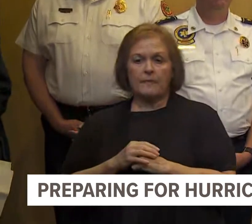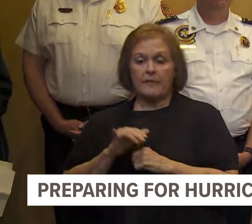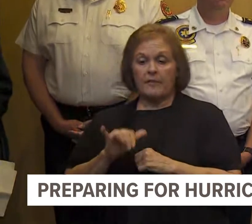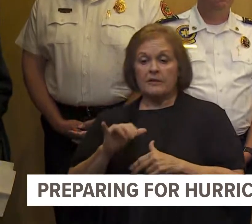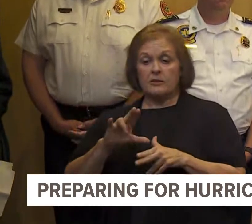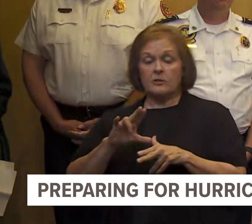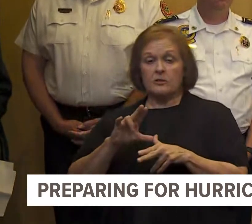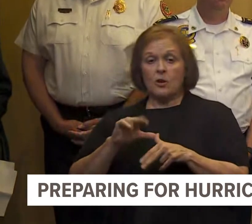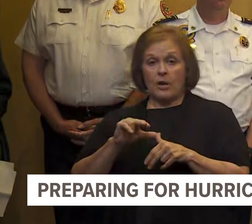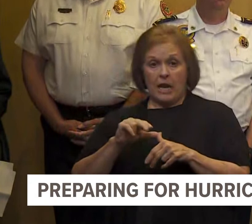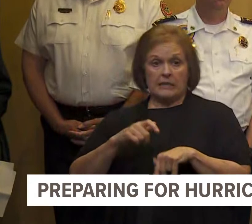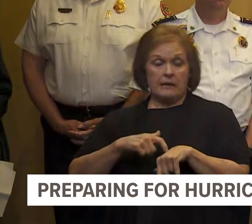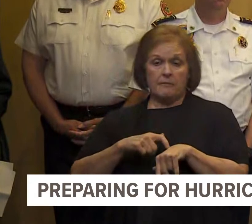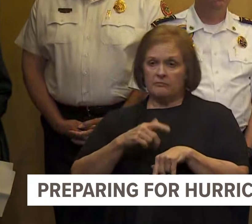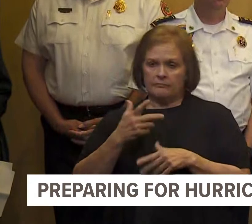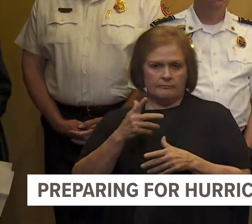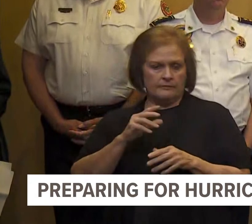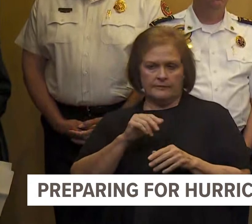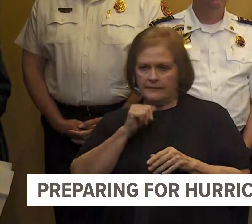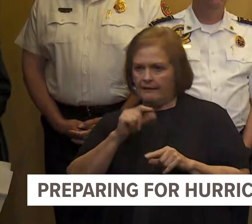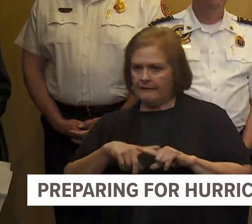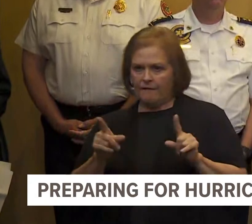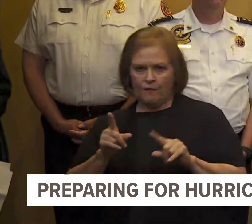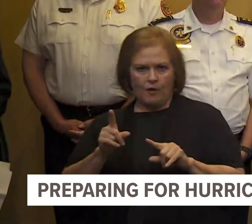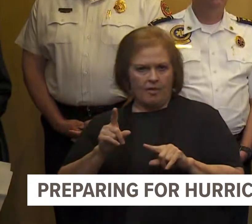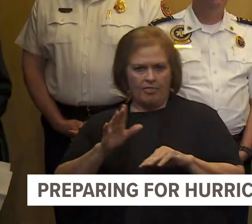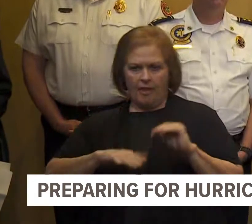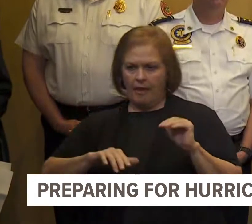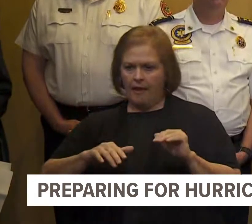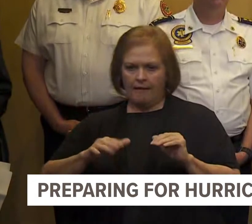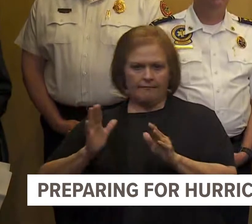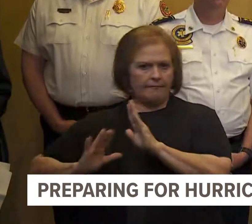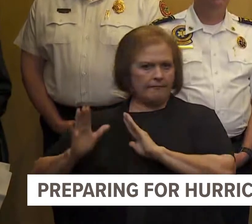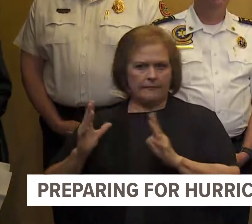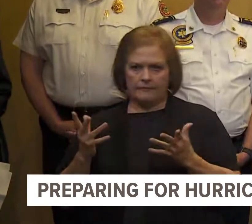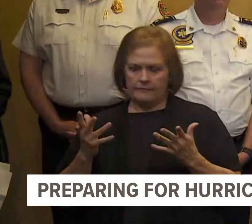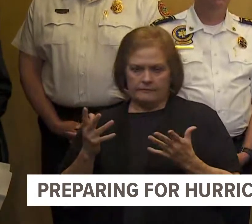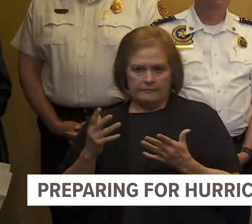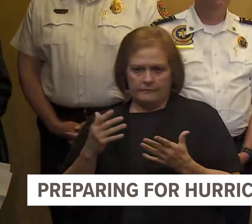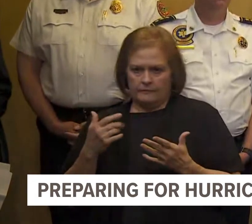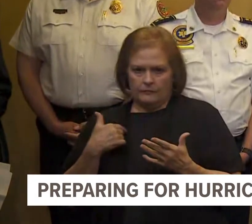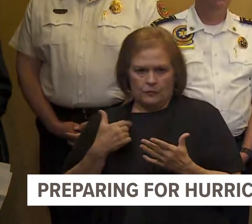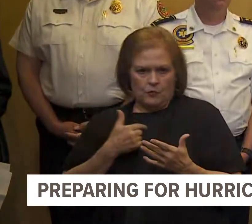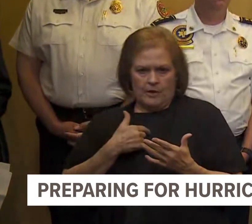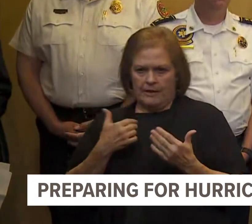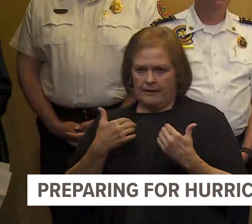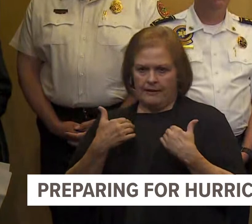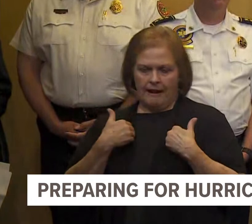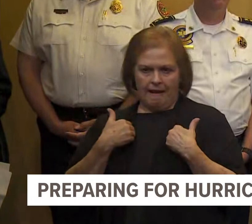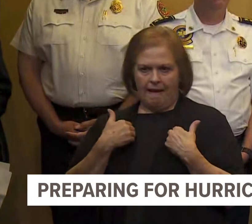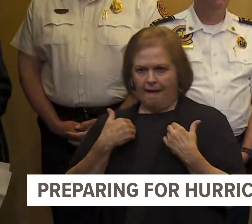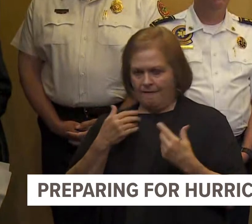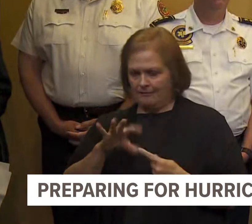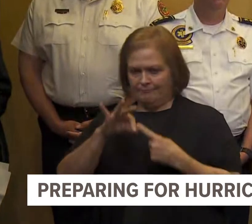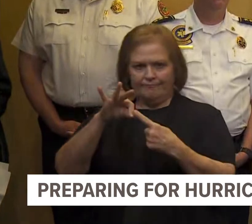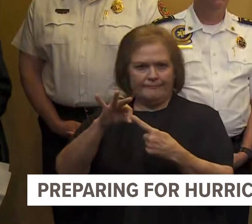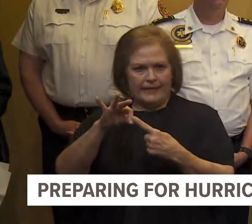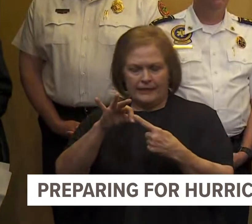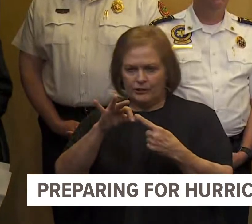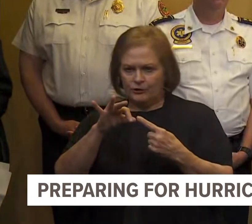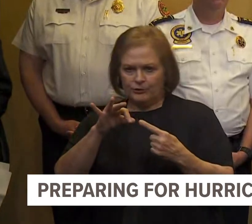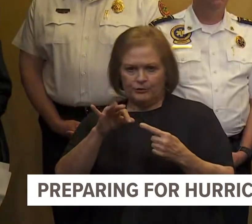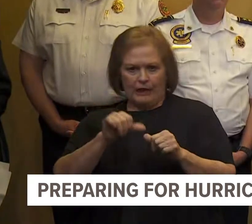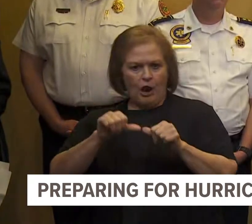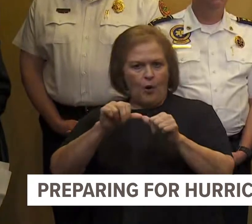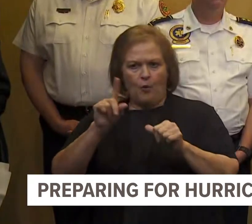This hurricane season will be no different than any other hurricane season, and we are in a unique position and in a unique geography for a unique threat from